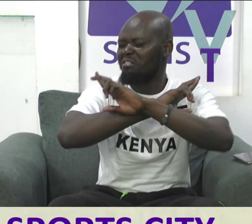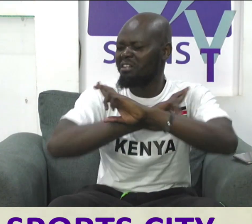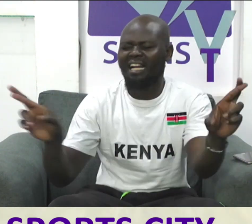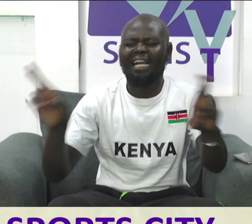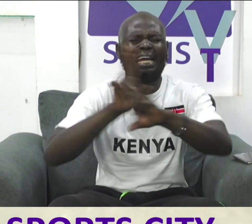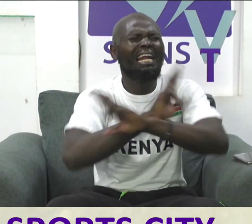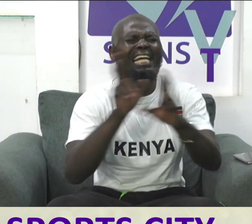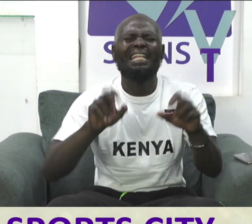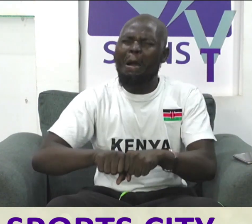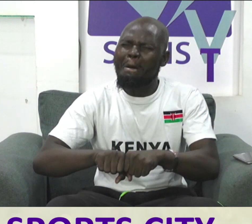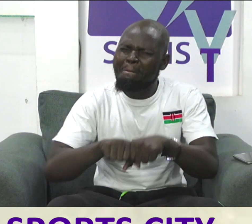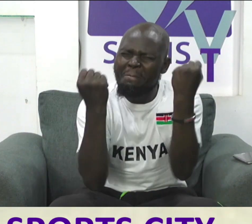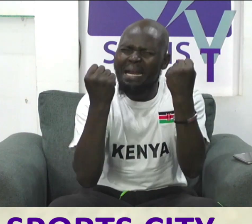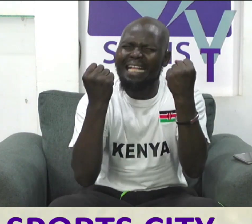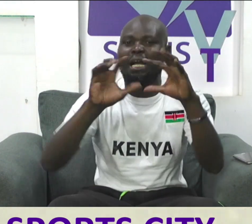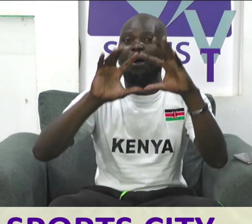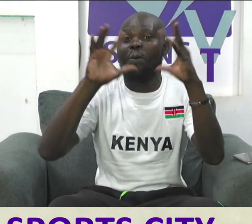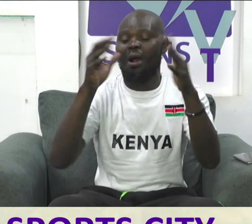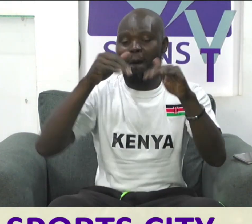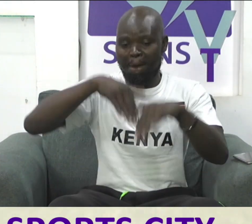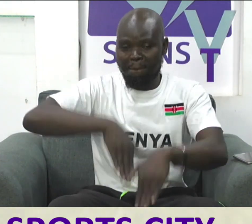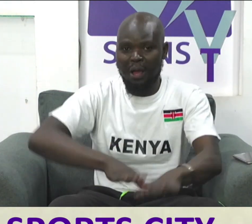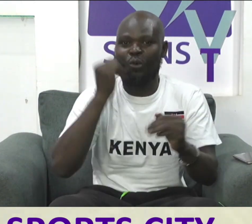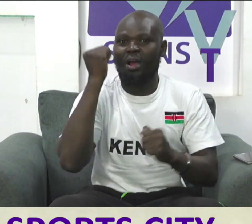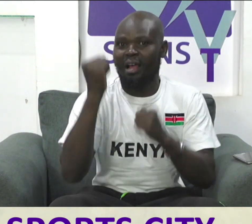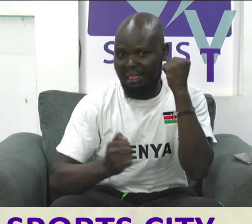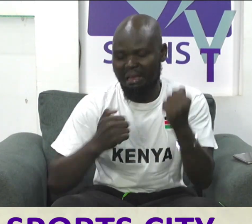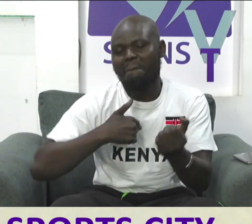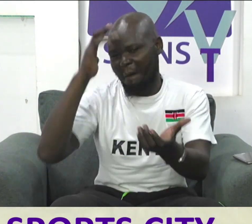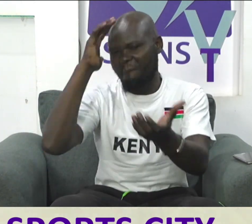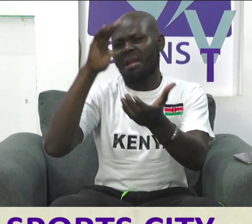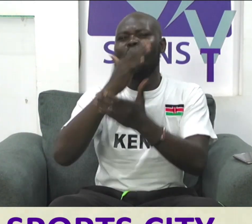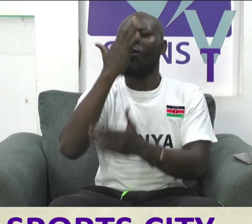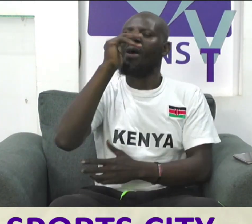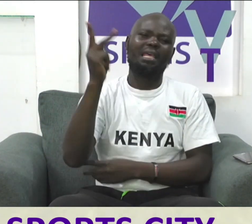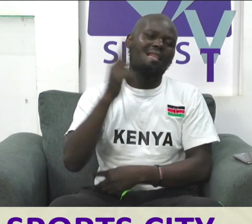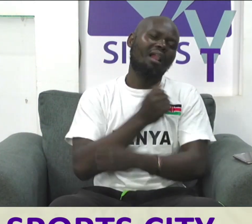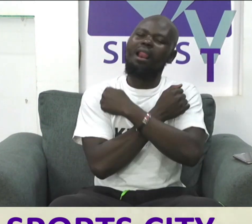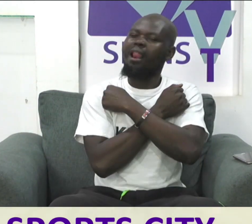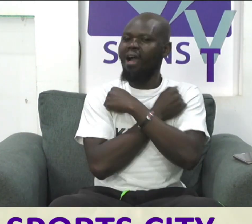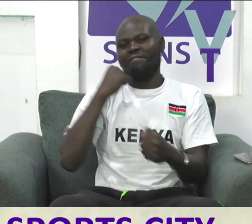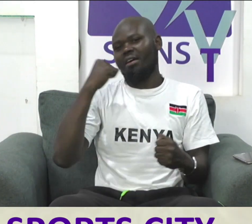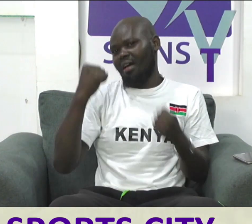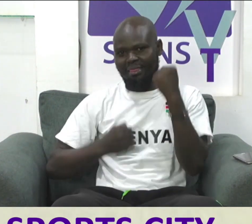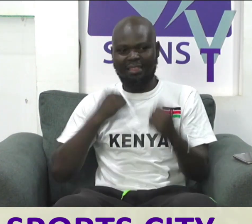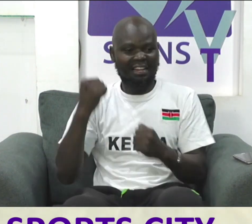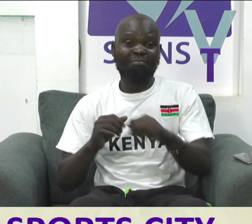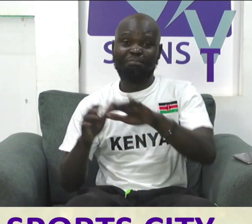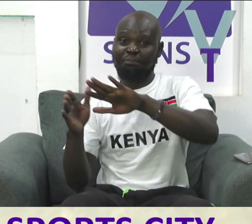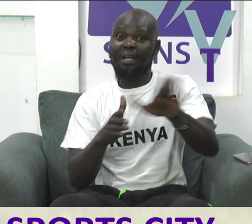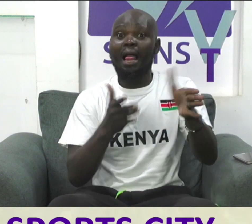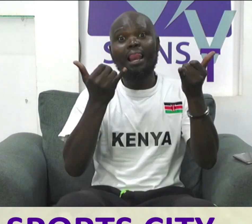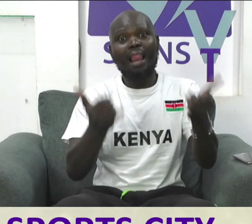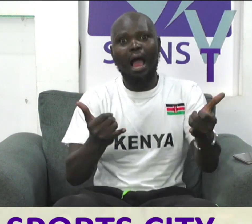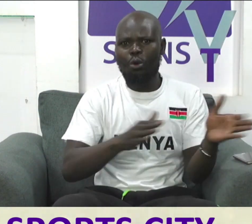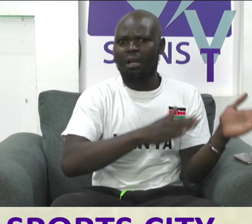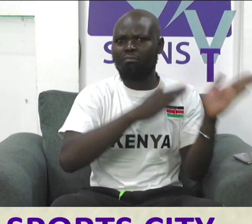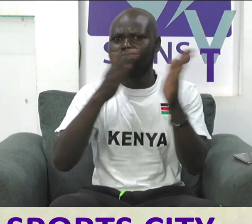much training, she'll be able to break the world record in the Olympics 2024, because she